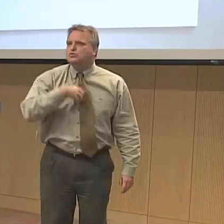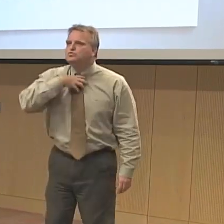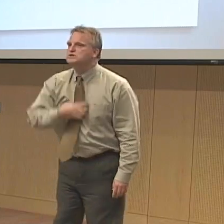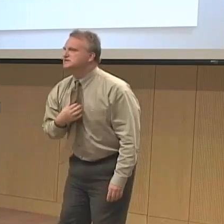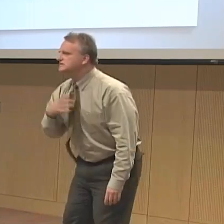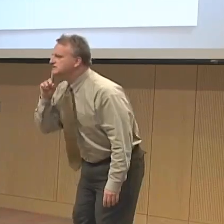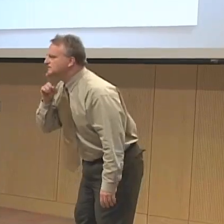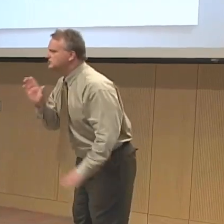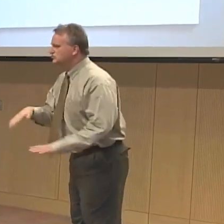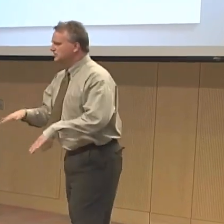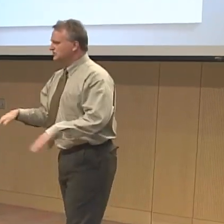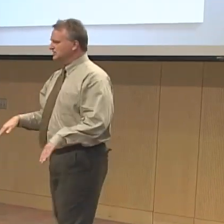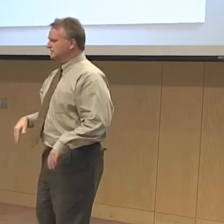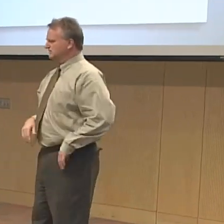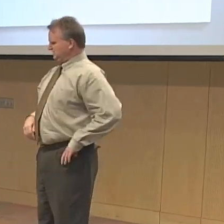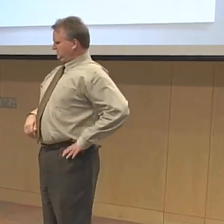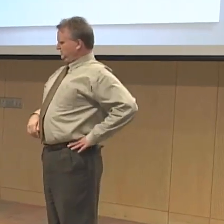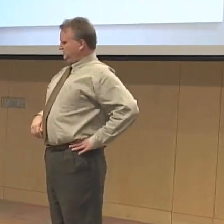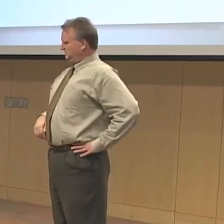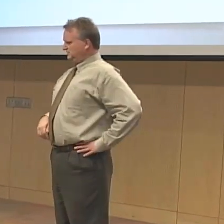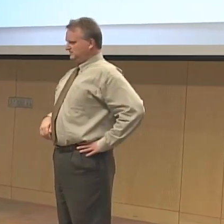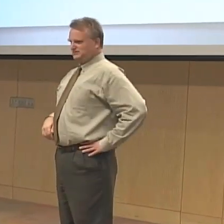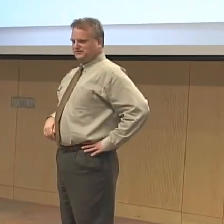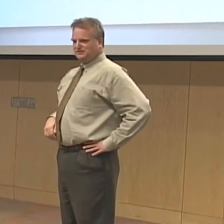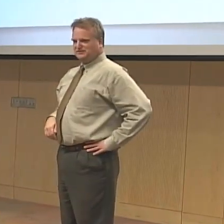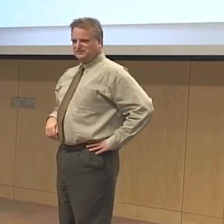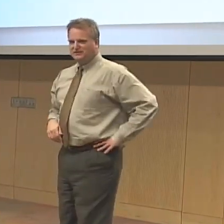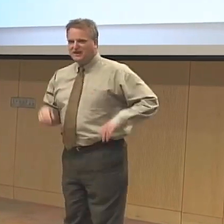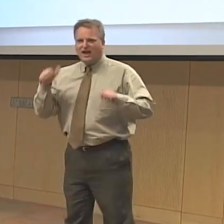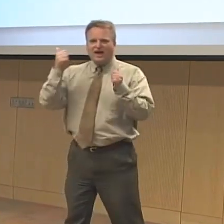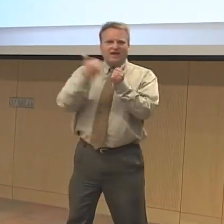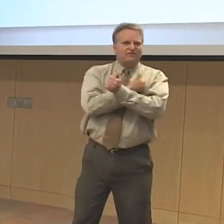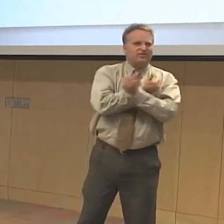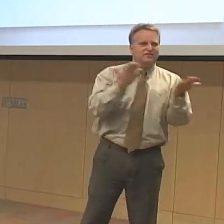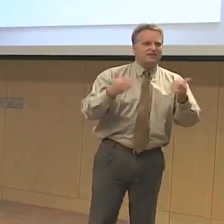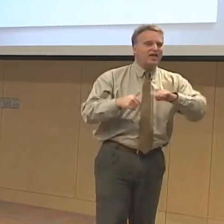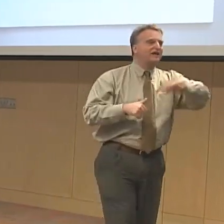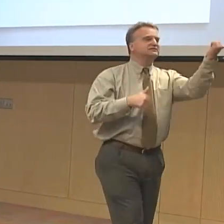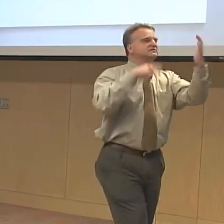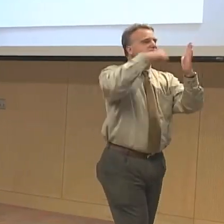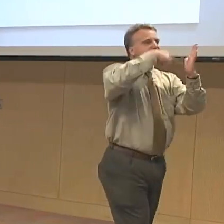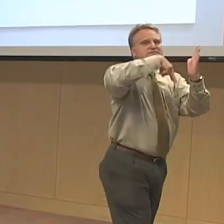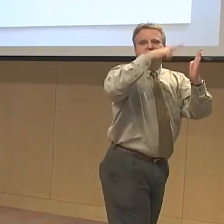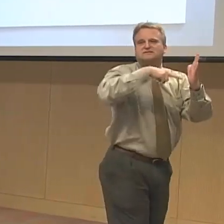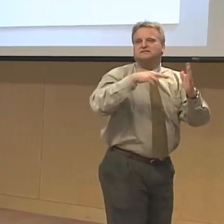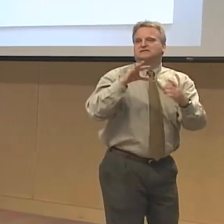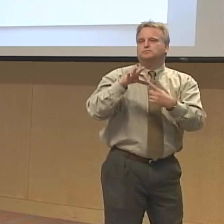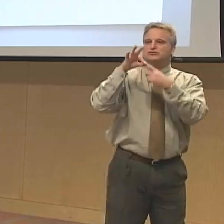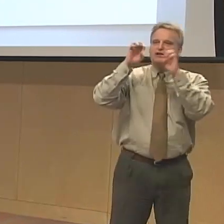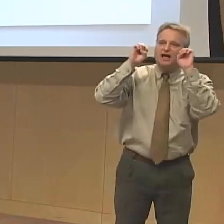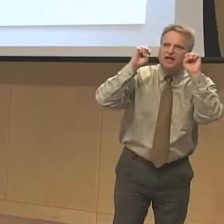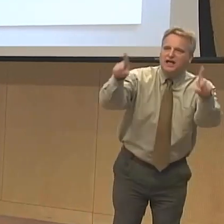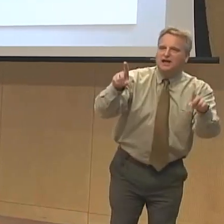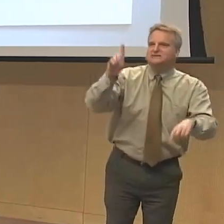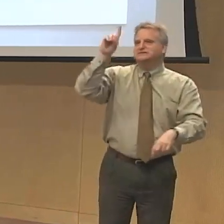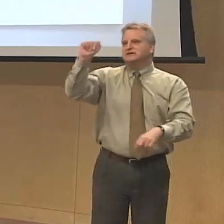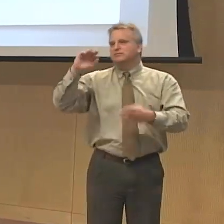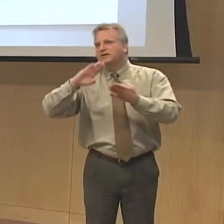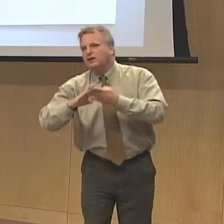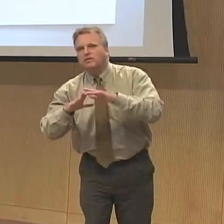They often say, you have a deaf child, you are so fortunate, you are so lucky. Everything else you read, whether you're talking about special